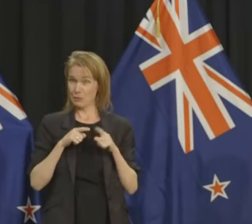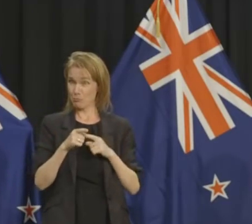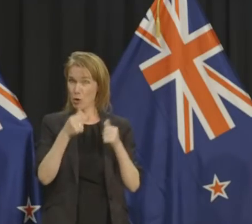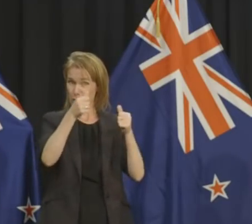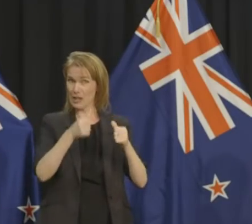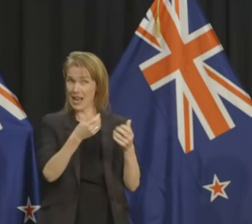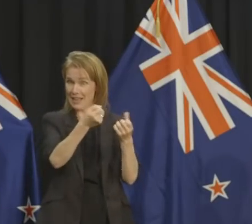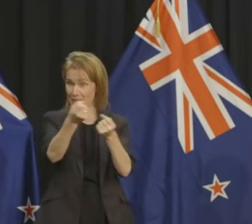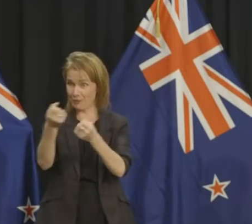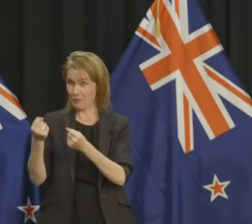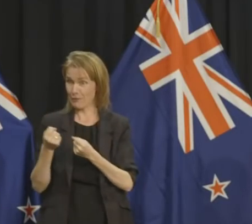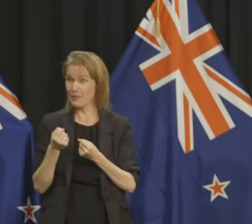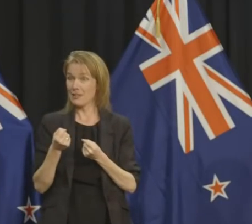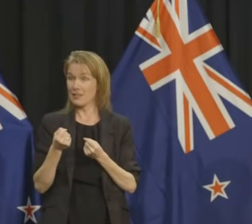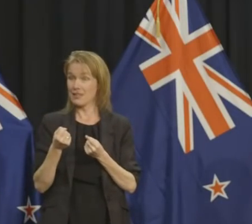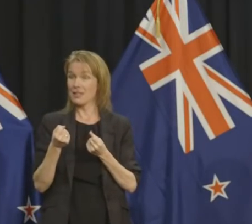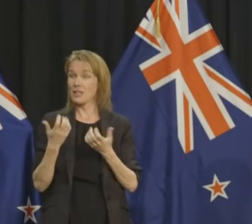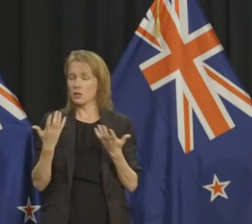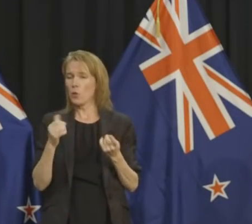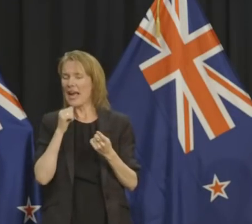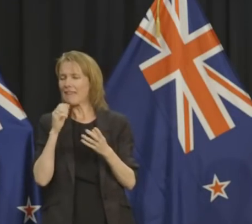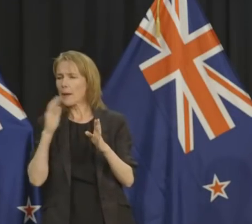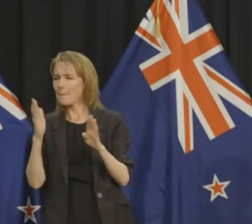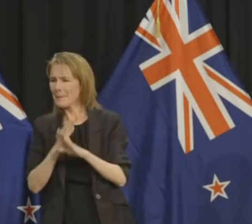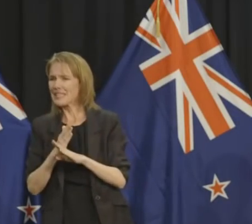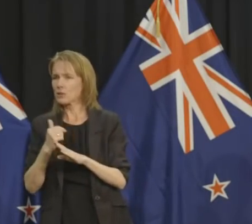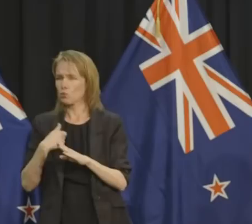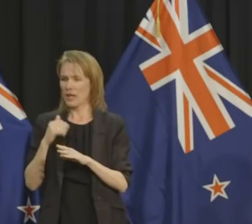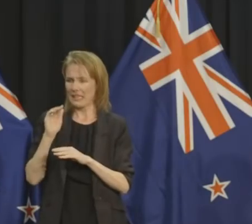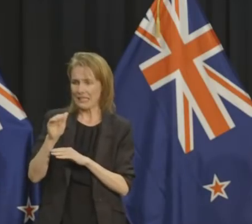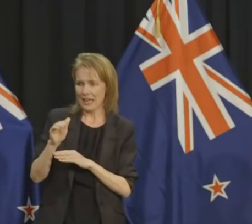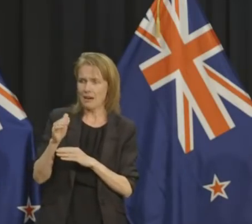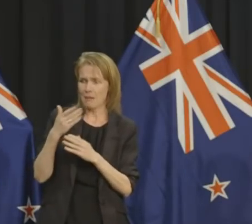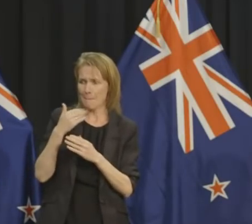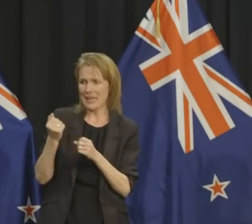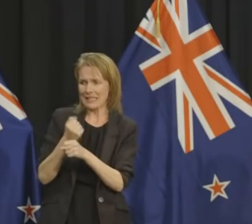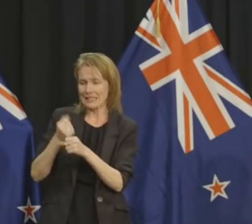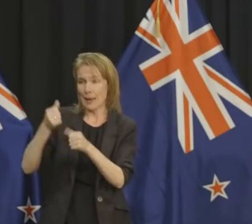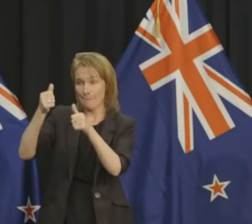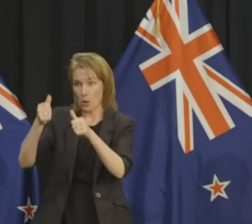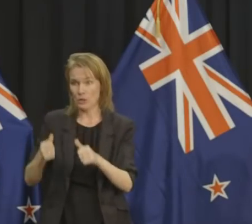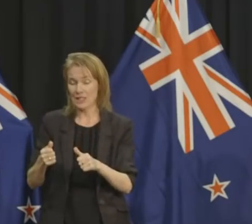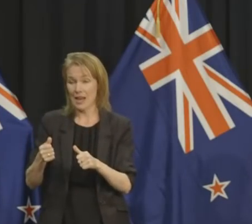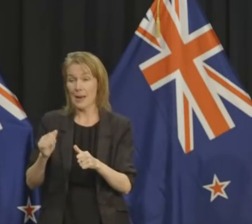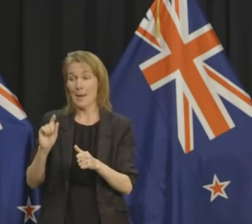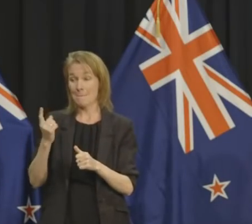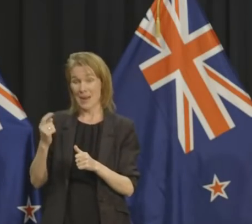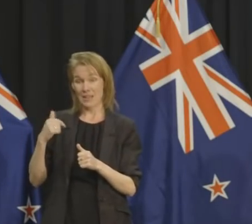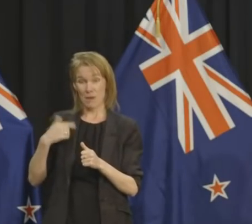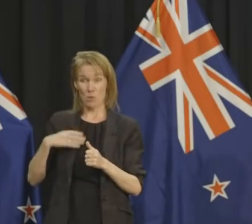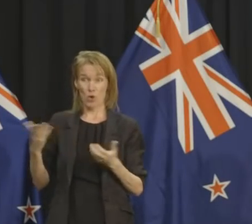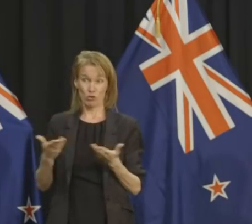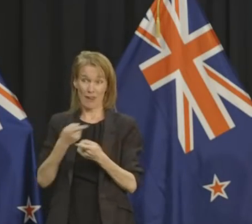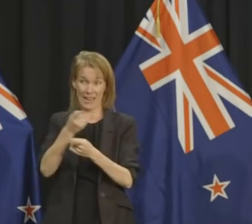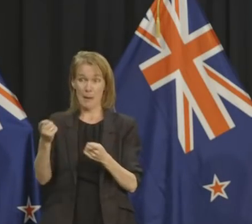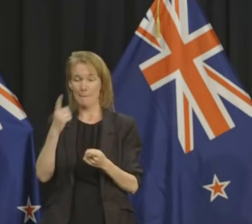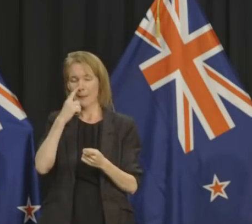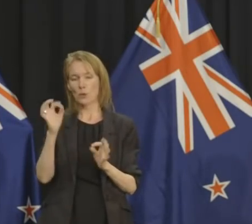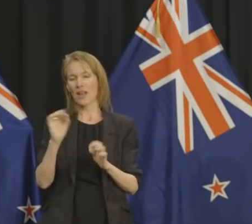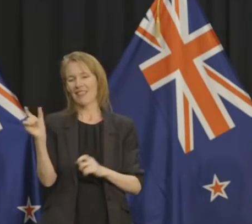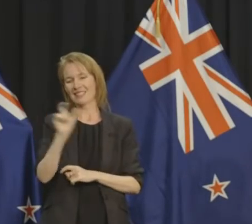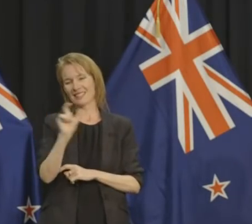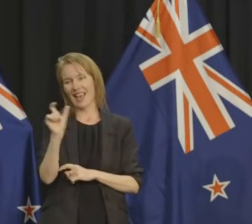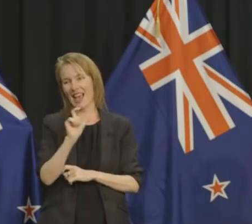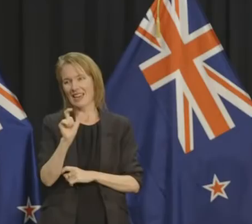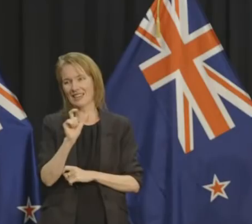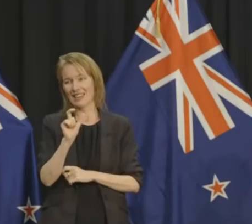be, and we'll obviously continue to identify gaps and look to plug those. But actually, the bit that's missing is that people aren't scanning them and they're not downloading the app.